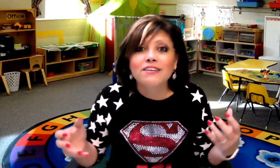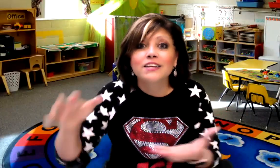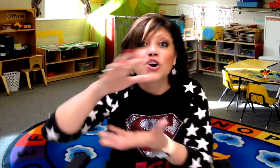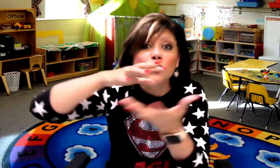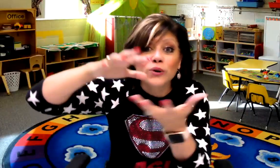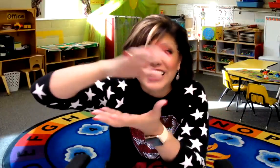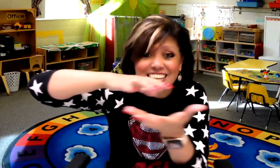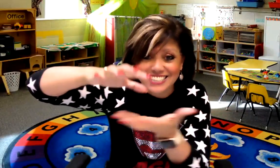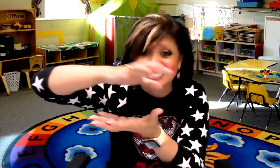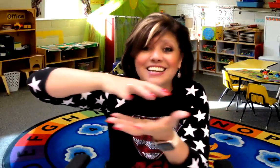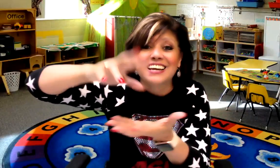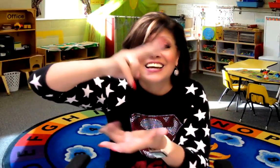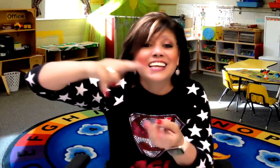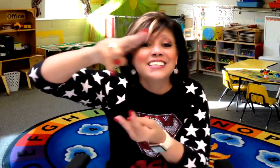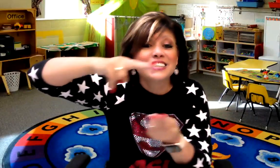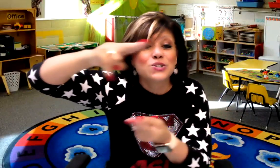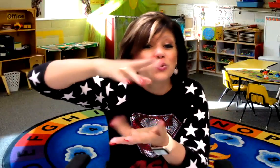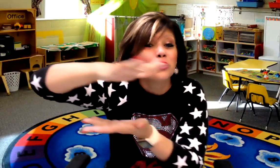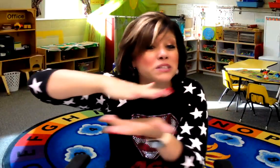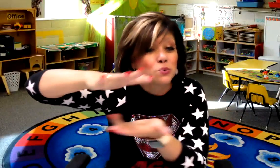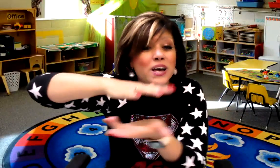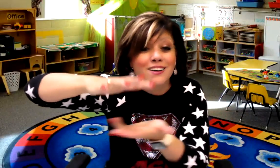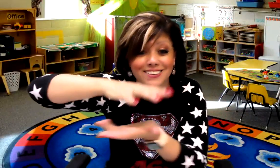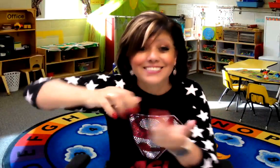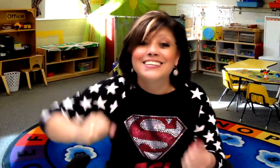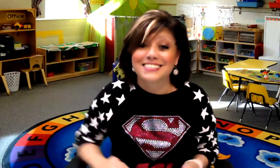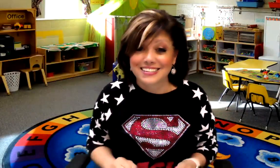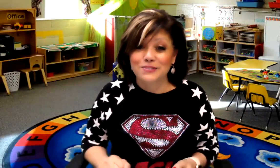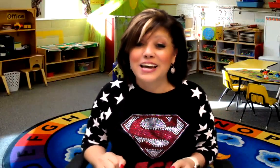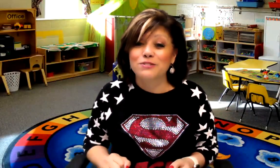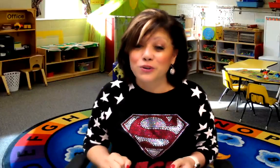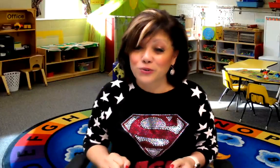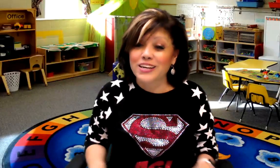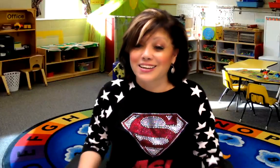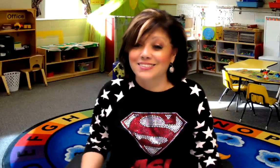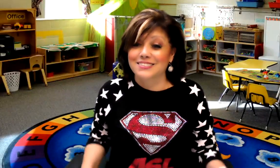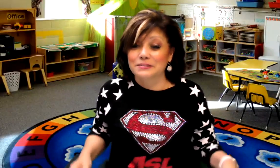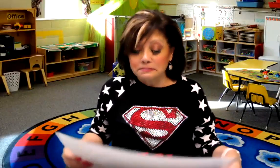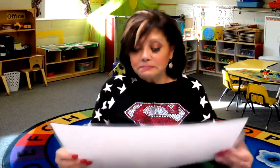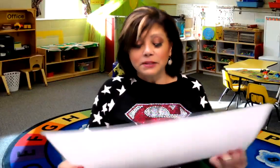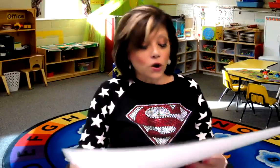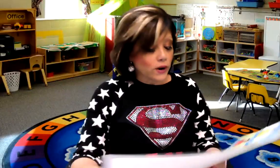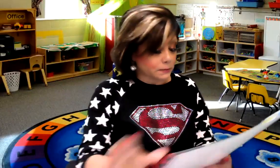lot of hurricanes, and that's a storm as well. Now we have hurricanes. All right.